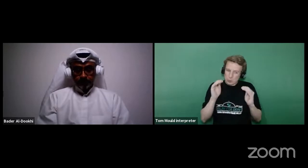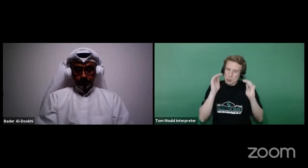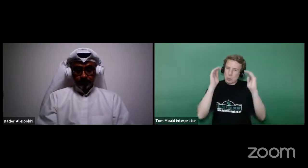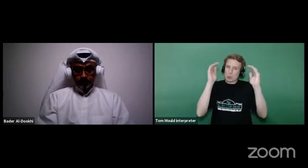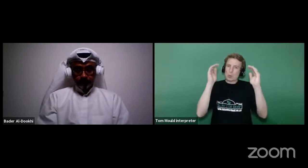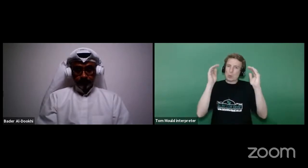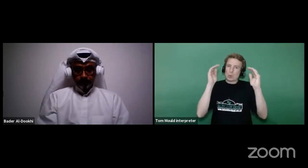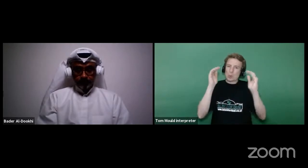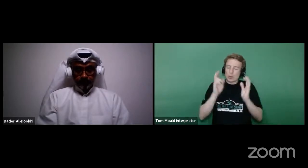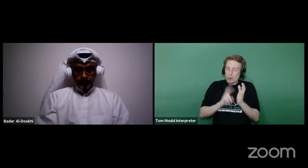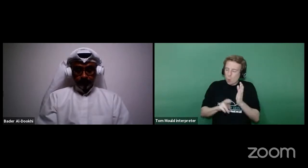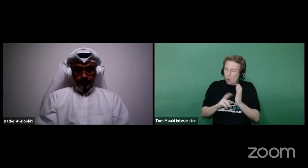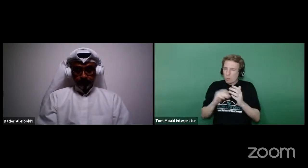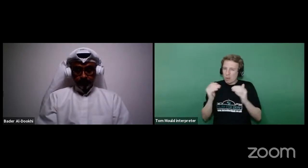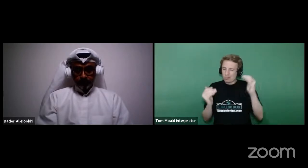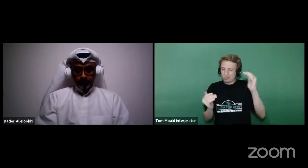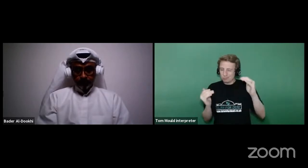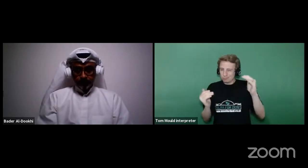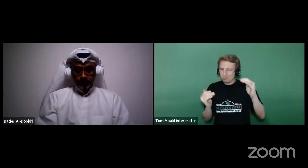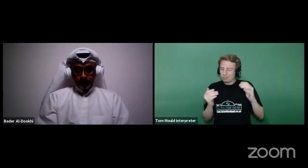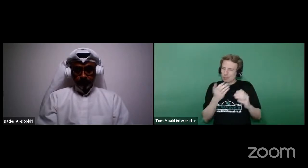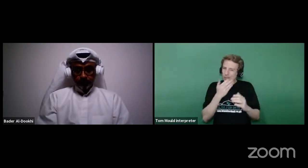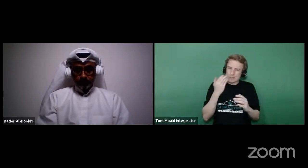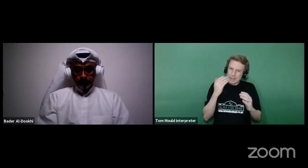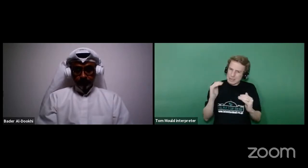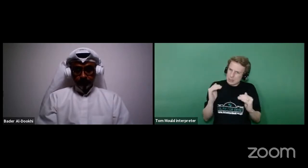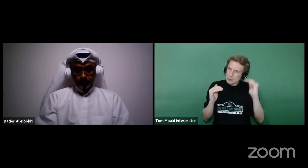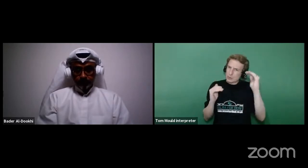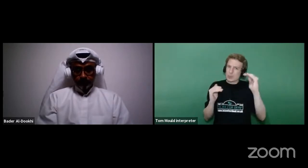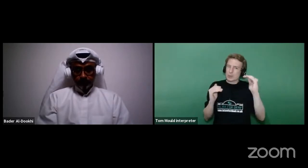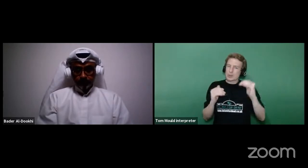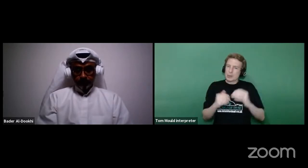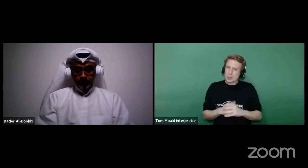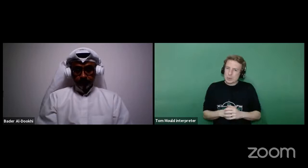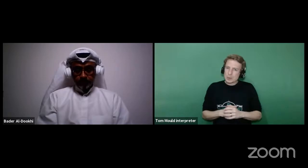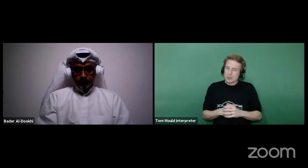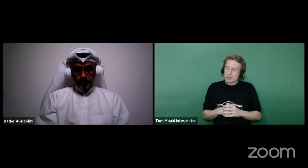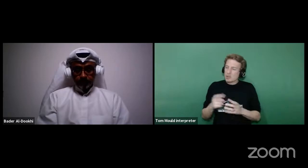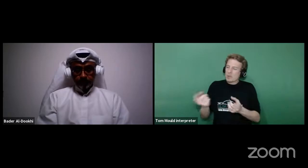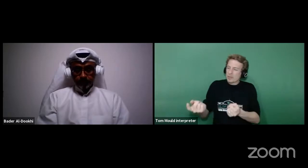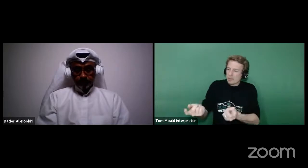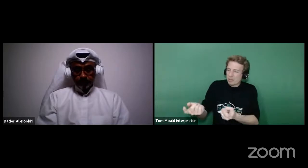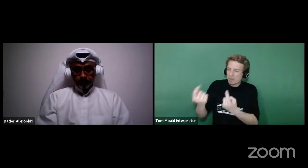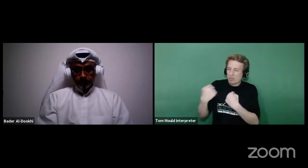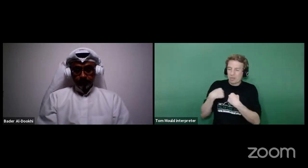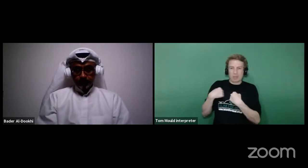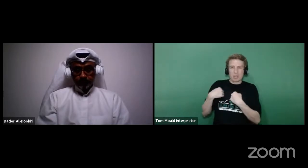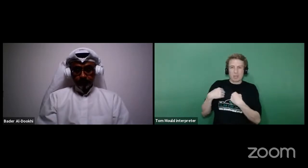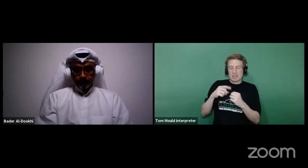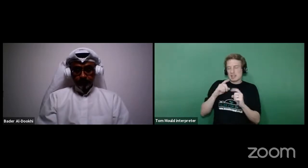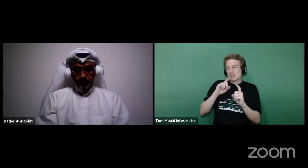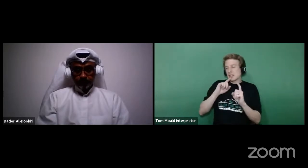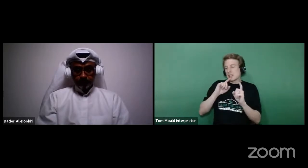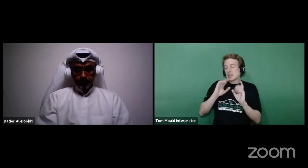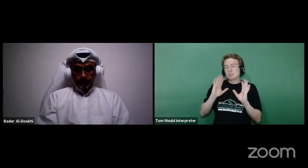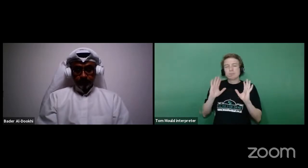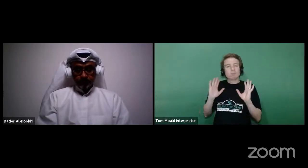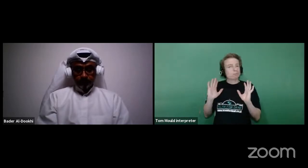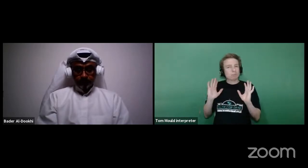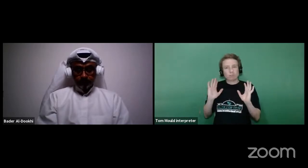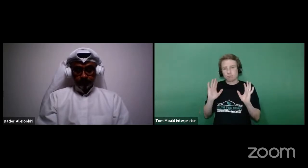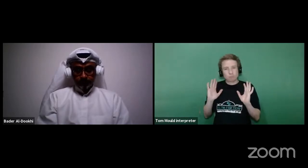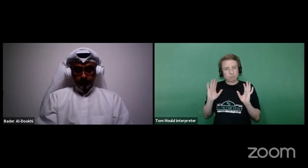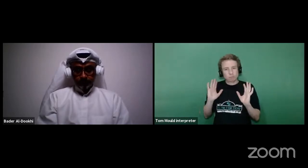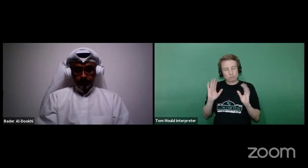risen above the station and the rank of reciprocation to the station and the rank of